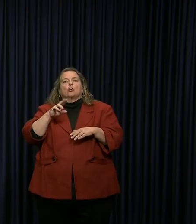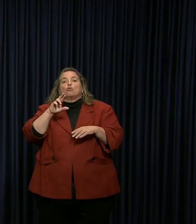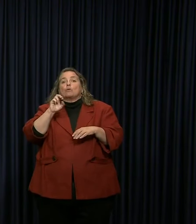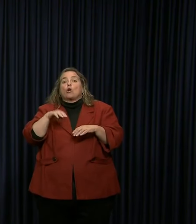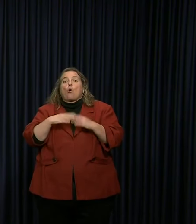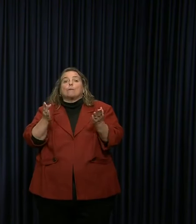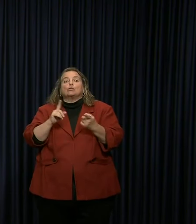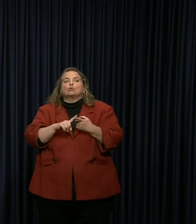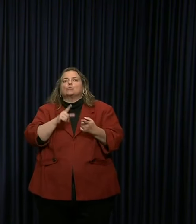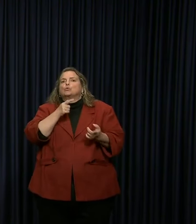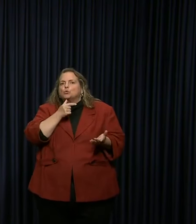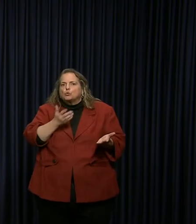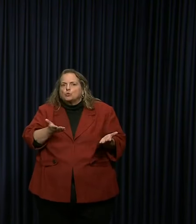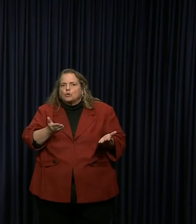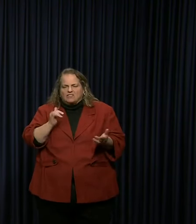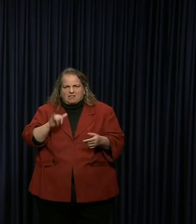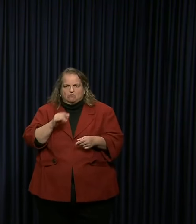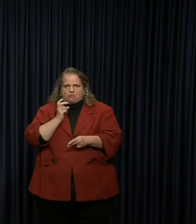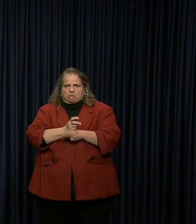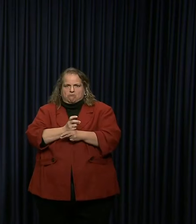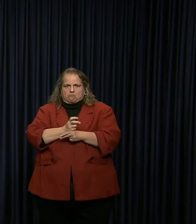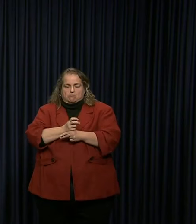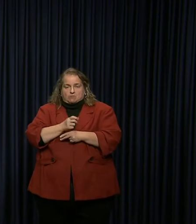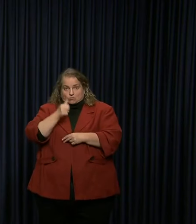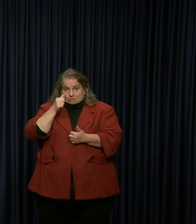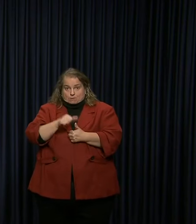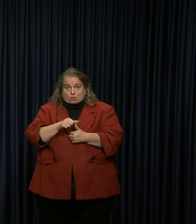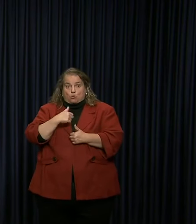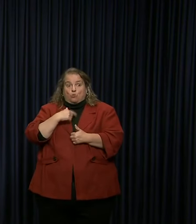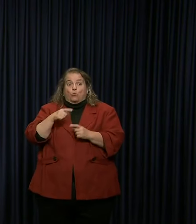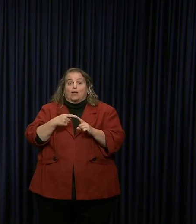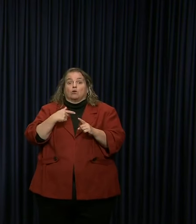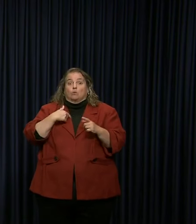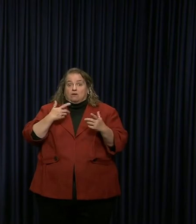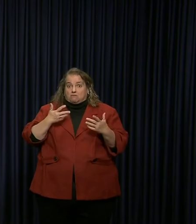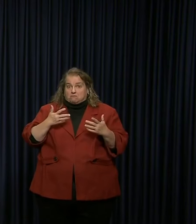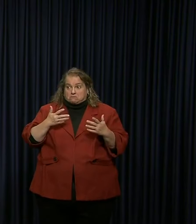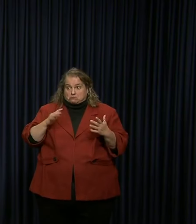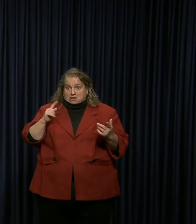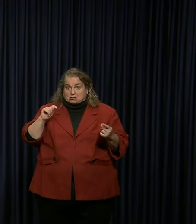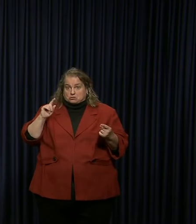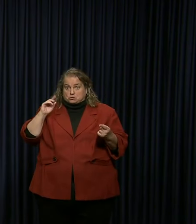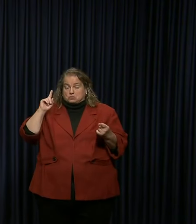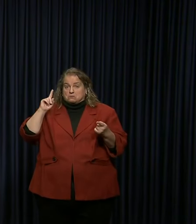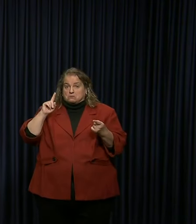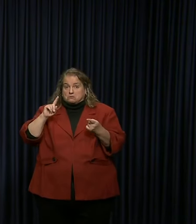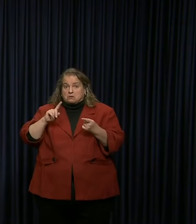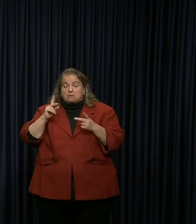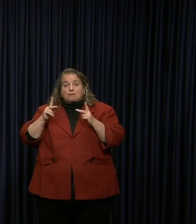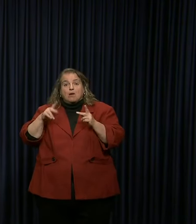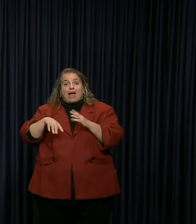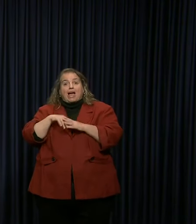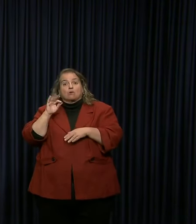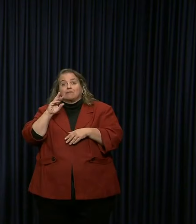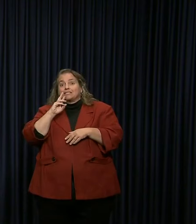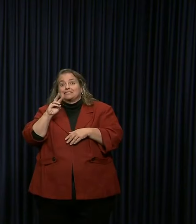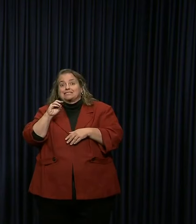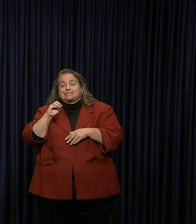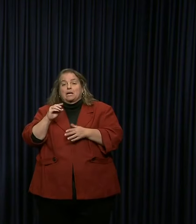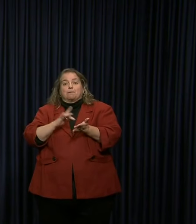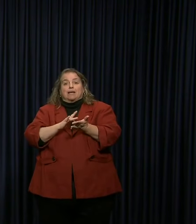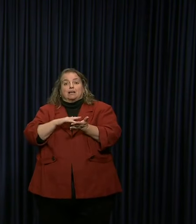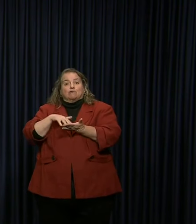which is really hard. Remember, even when we're coming out of this and we're trying to loosen up some, those over 60, those that are medically fragile, are still